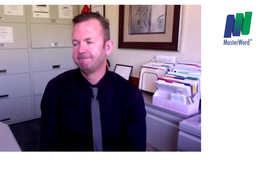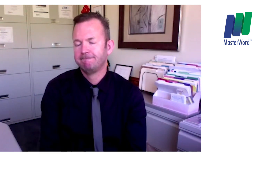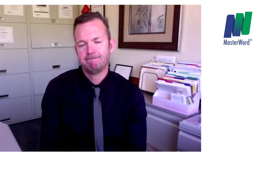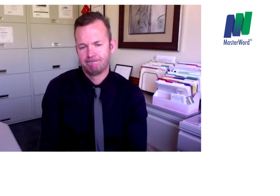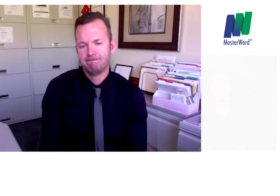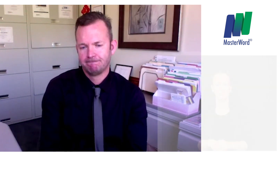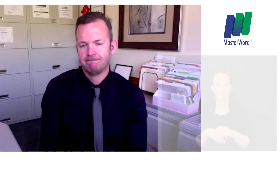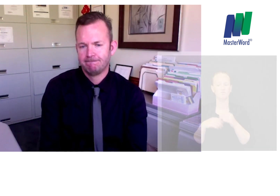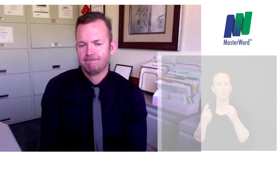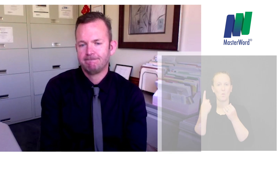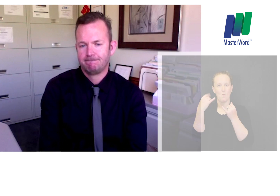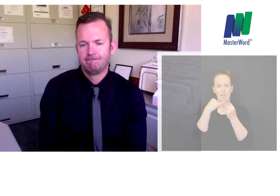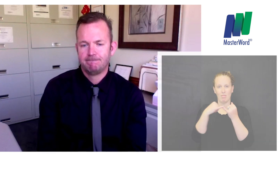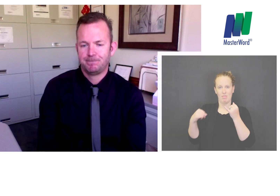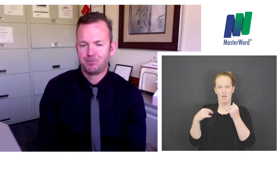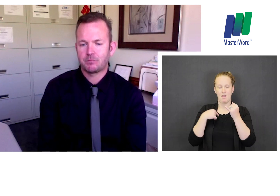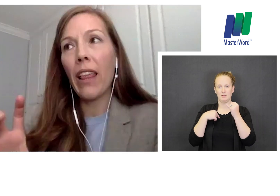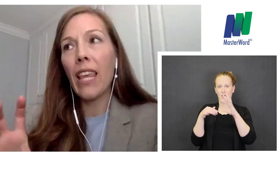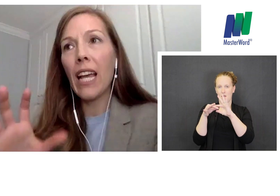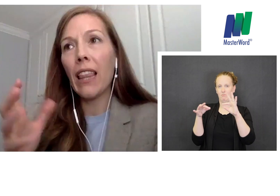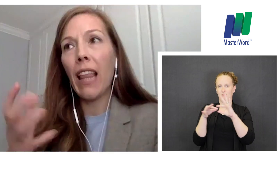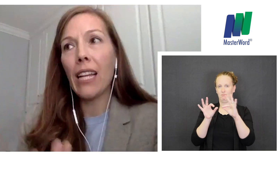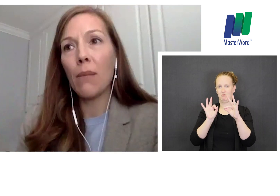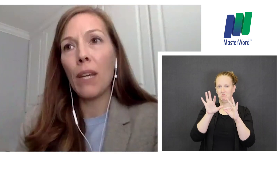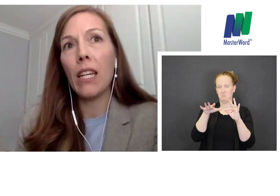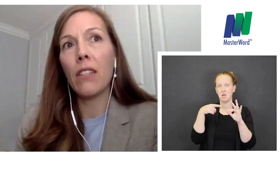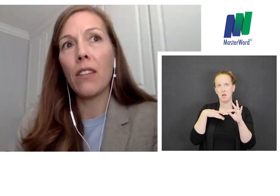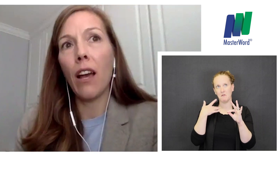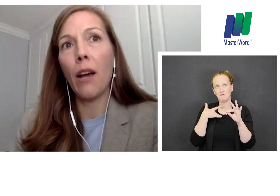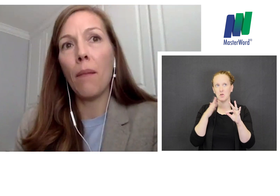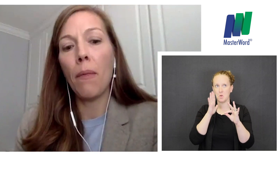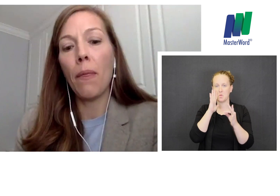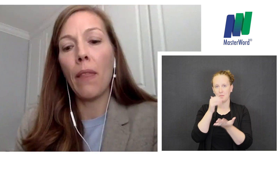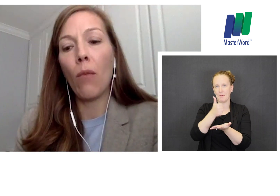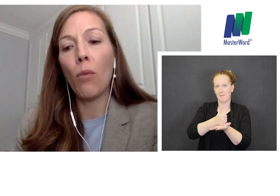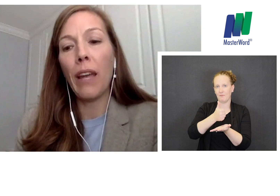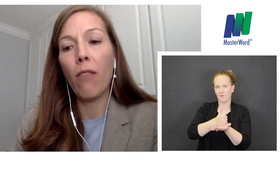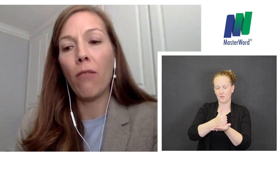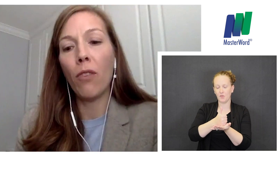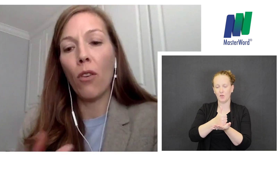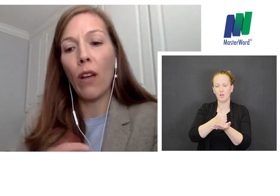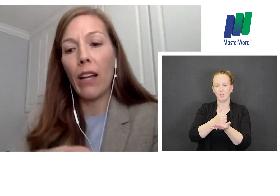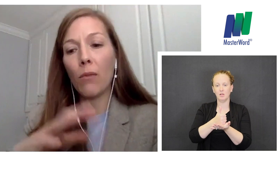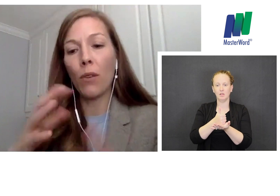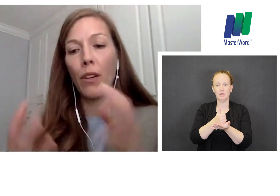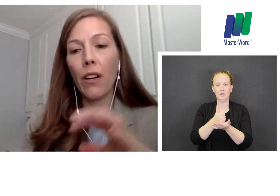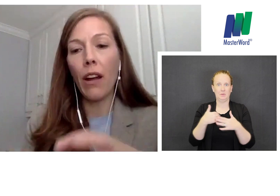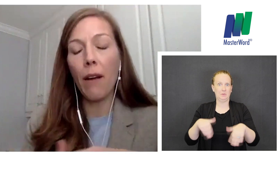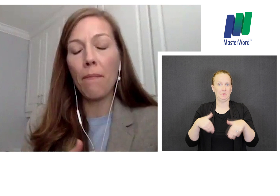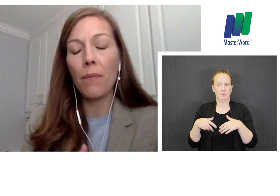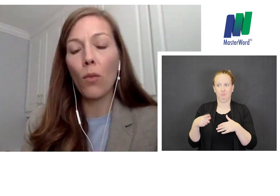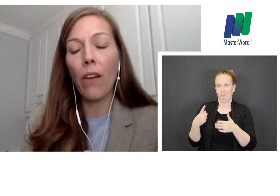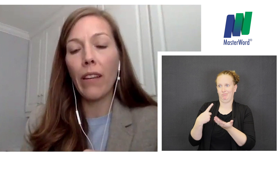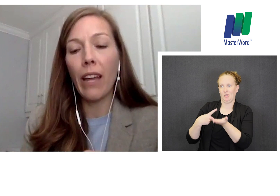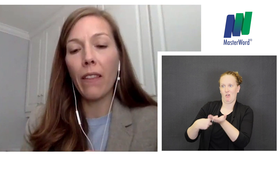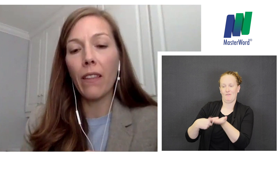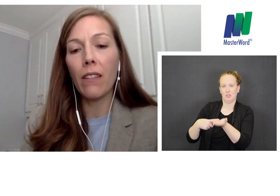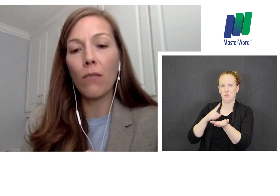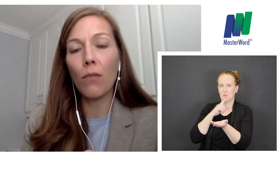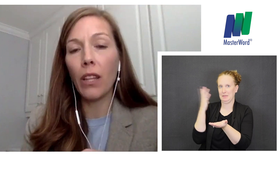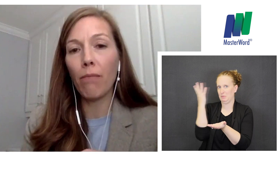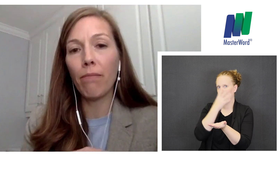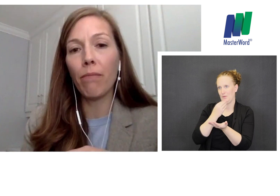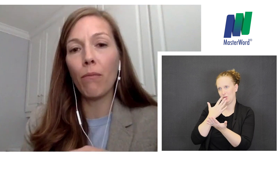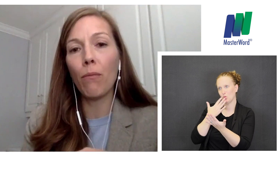have in the home. So I think a last piece that will be helpful as we're rounding out